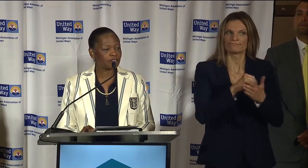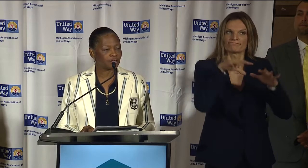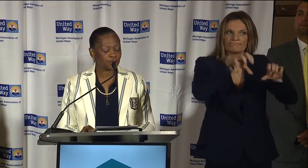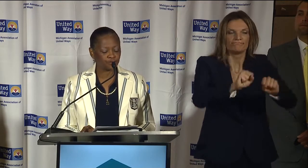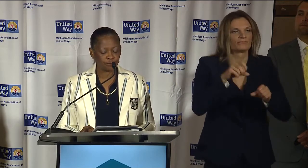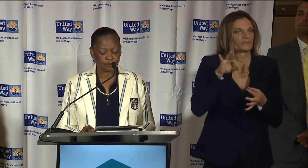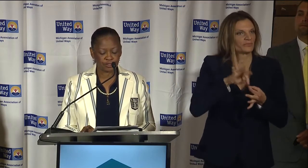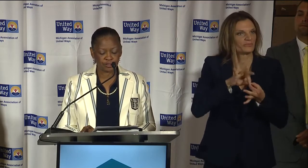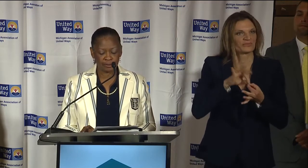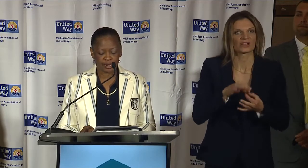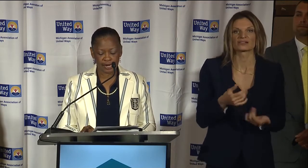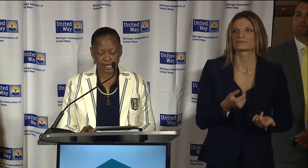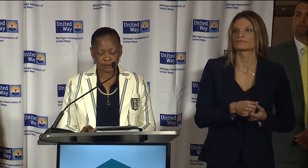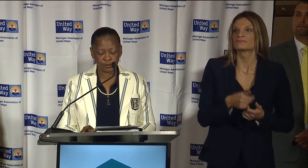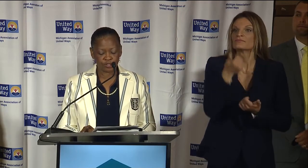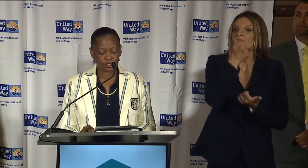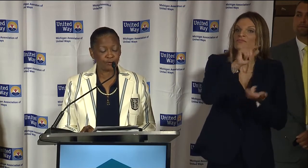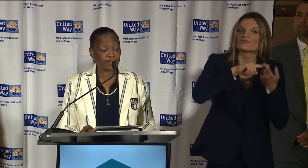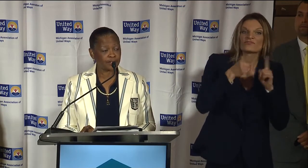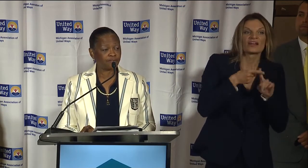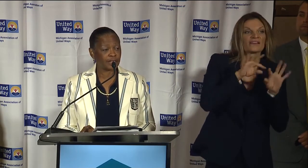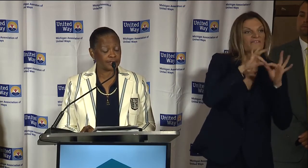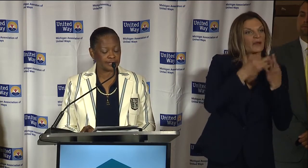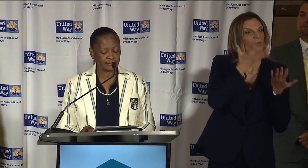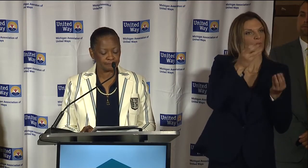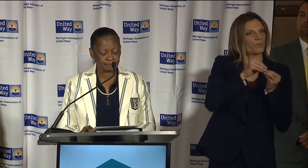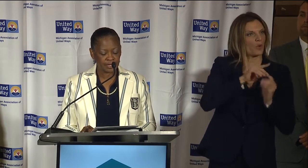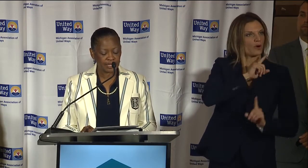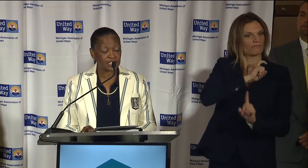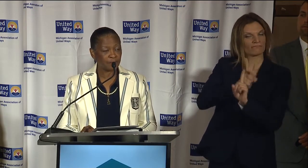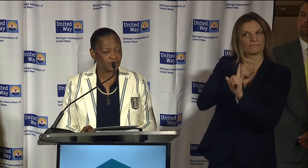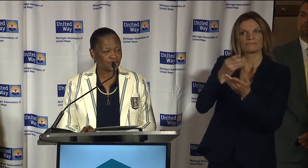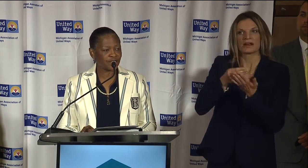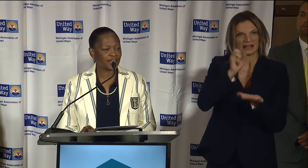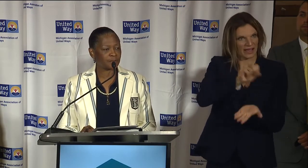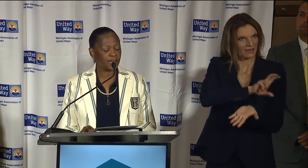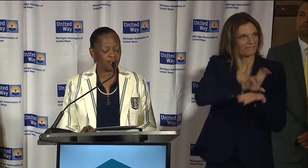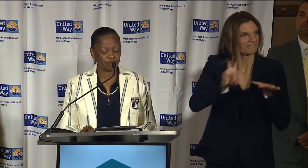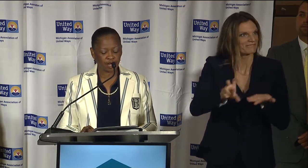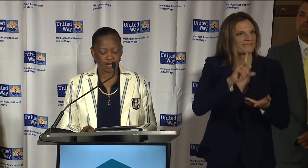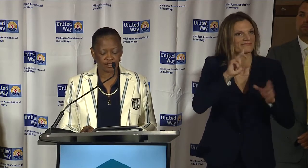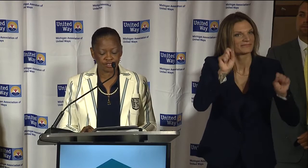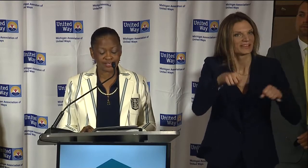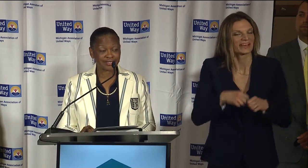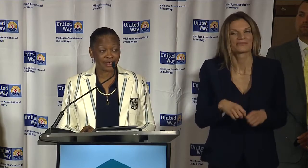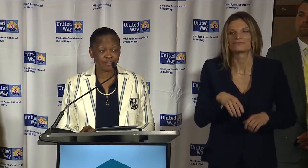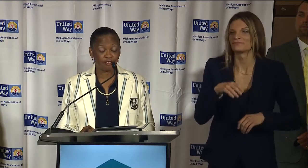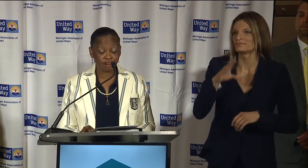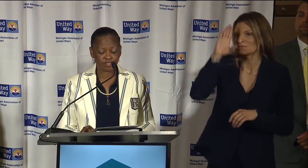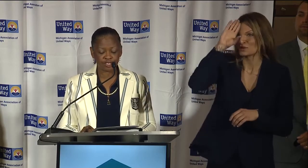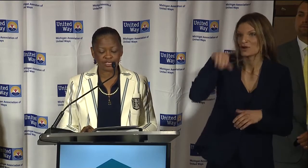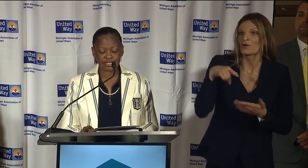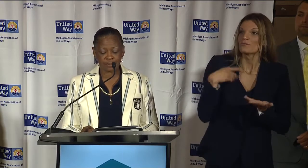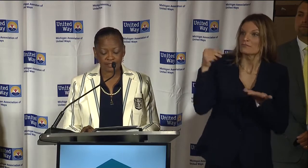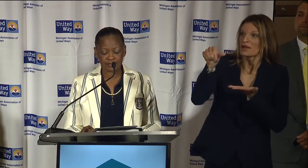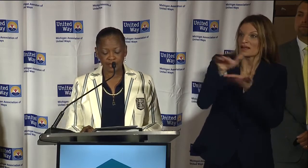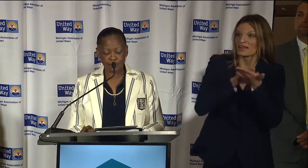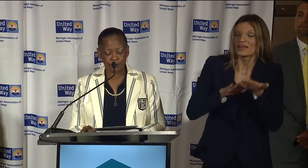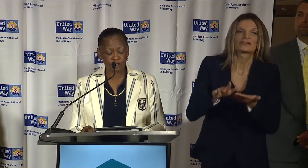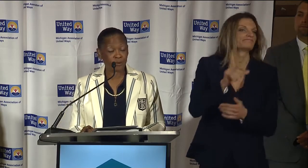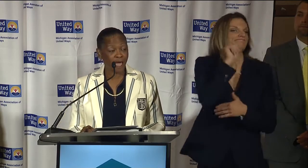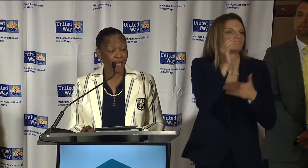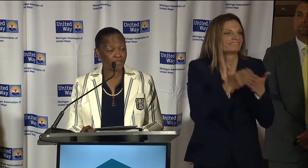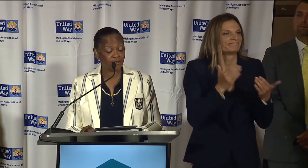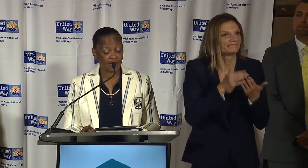can also contribute to your Met account, which is a great gift idea, especially as paying for college is the second largest expense